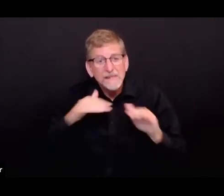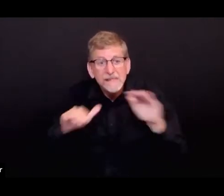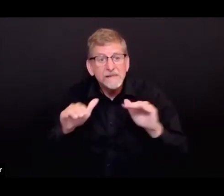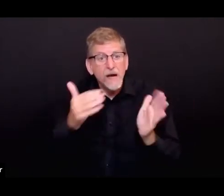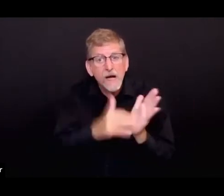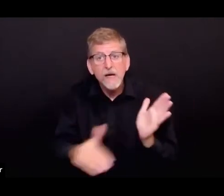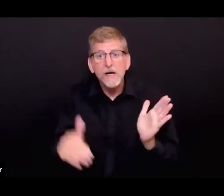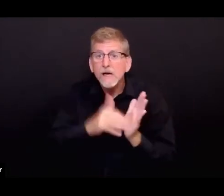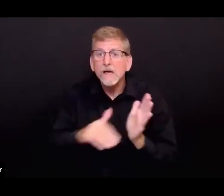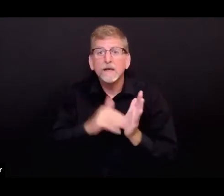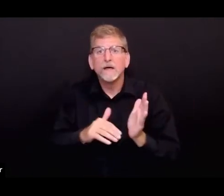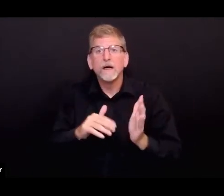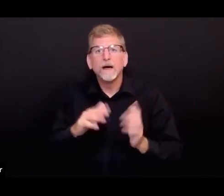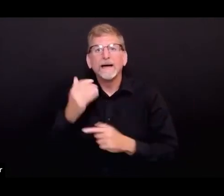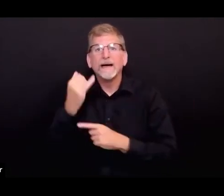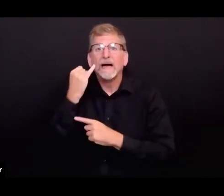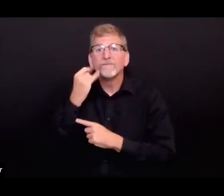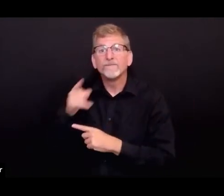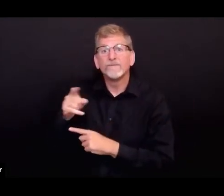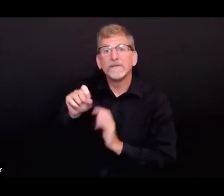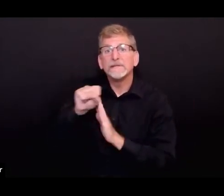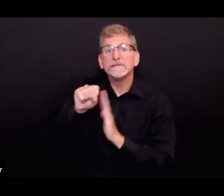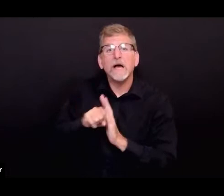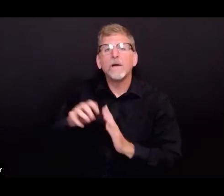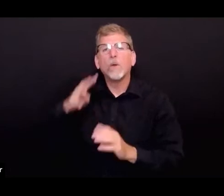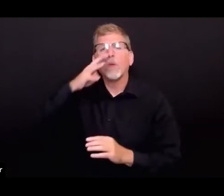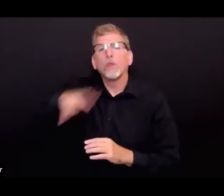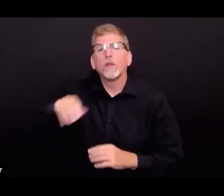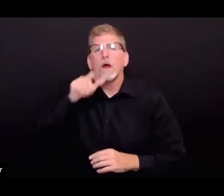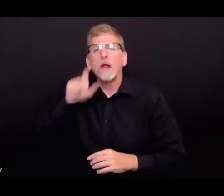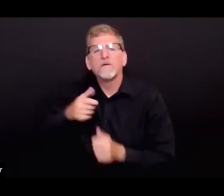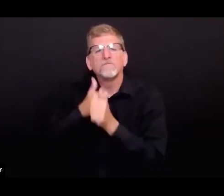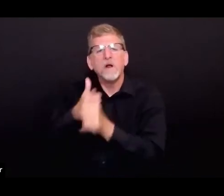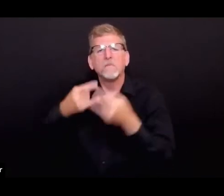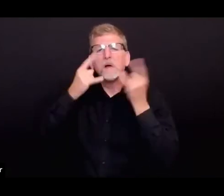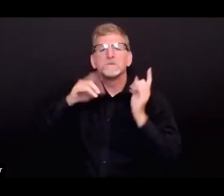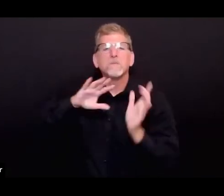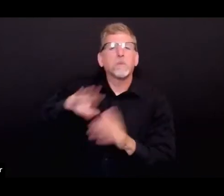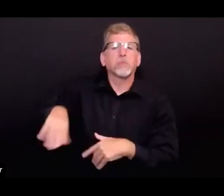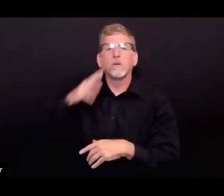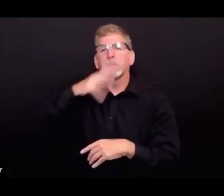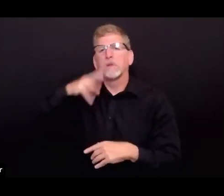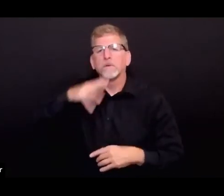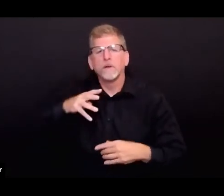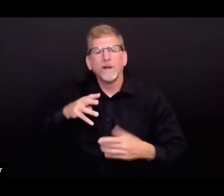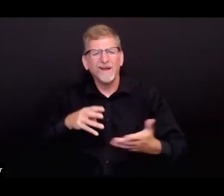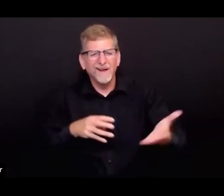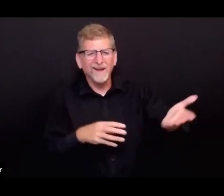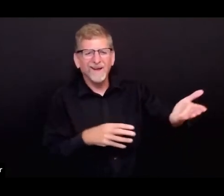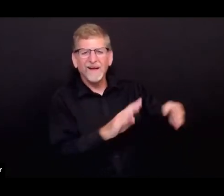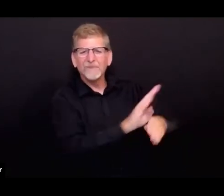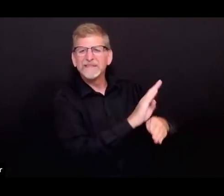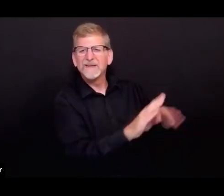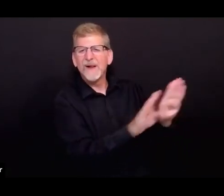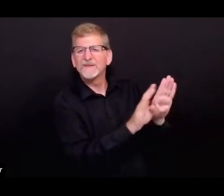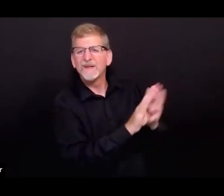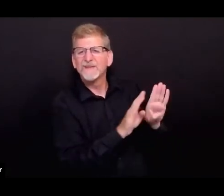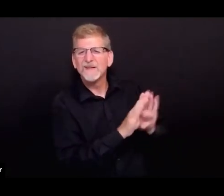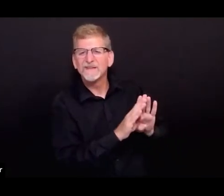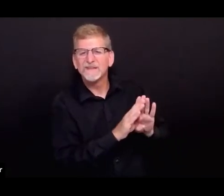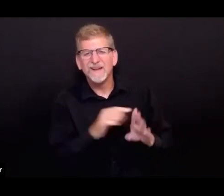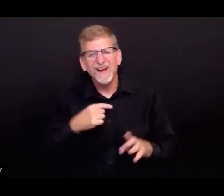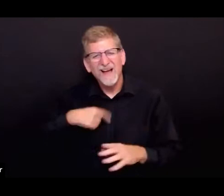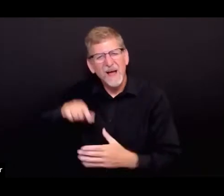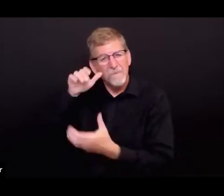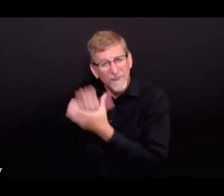things ended up closing business anyway. So we're still of the belief that if people buckle down, dig deep here, do